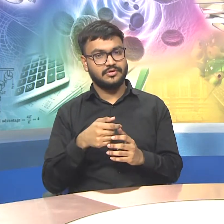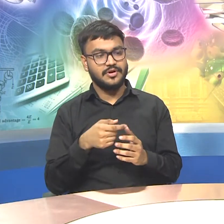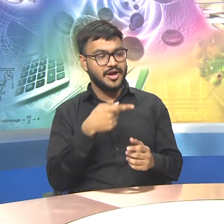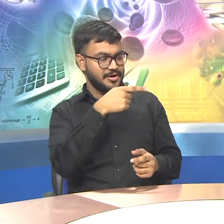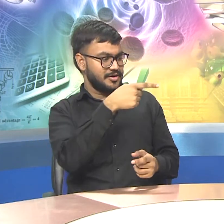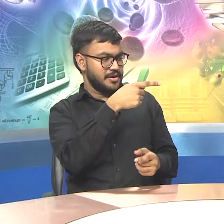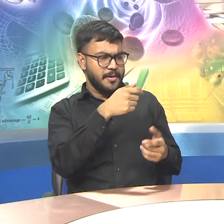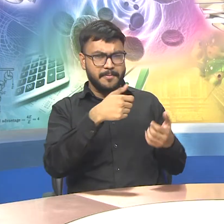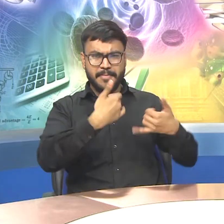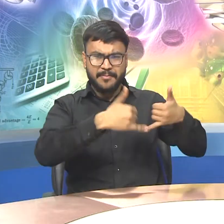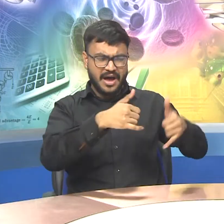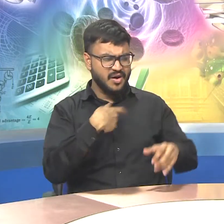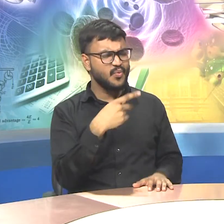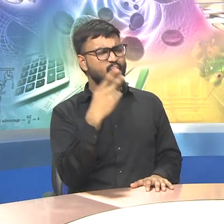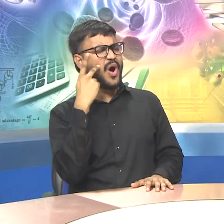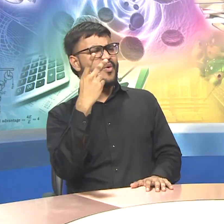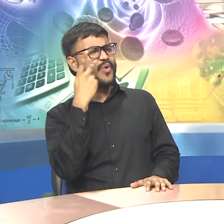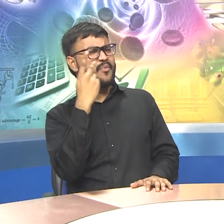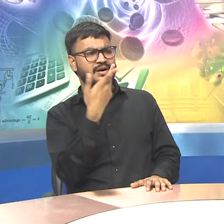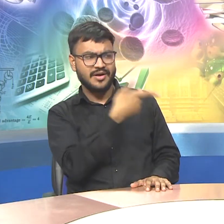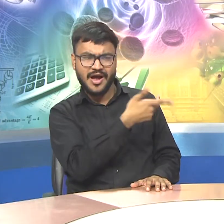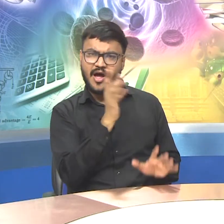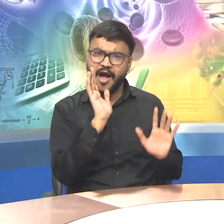of the scene.